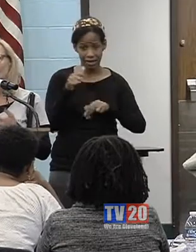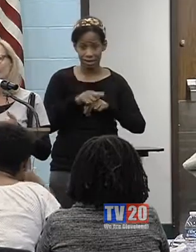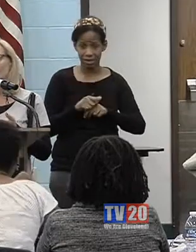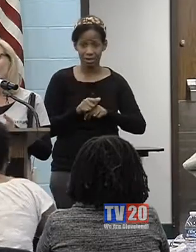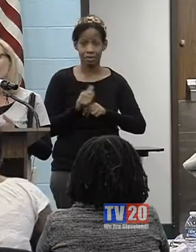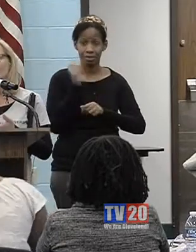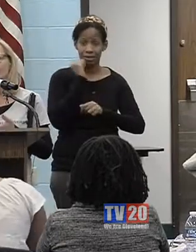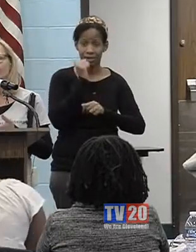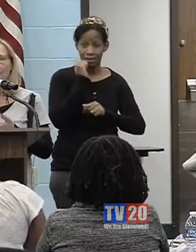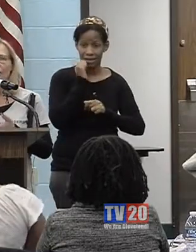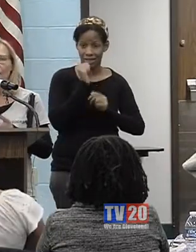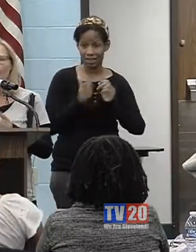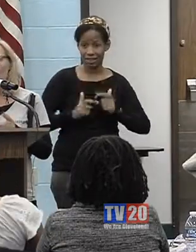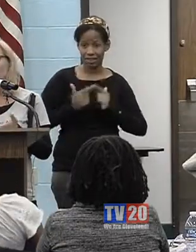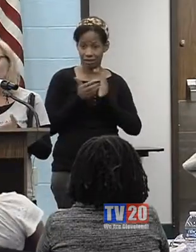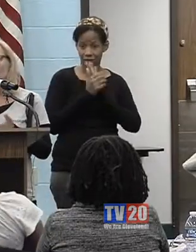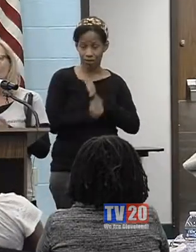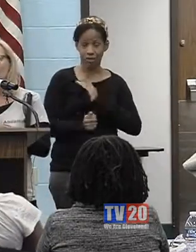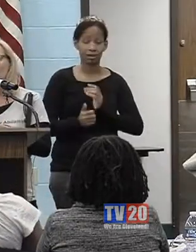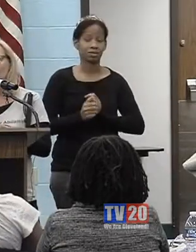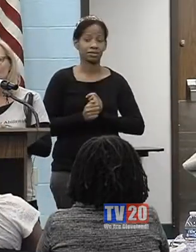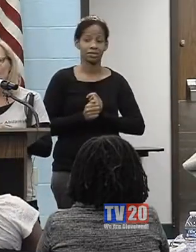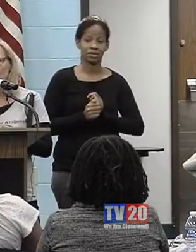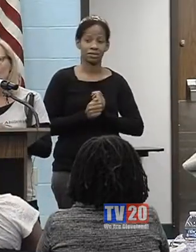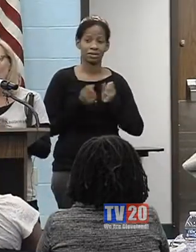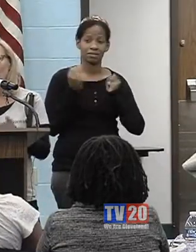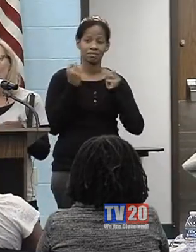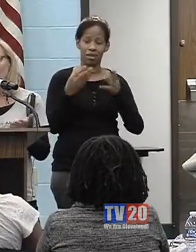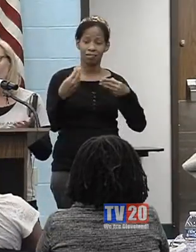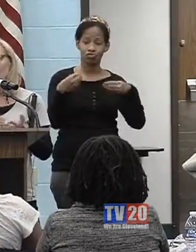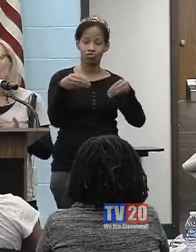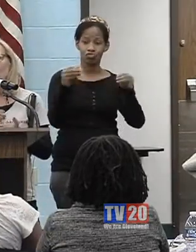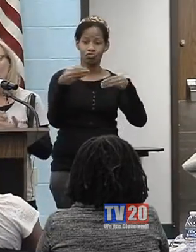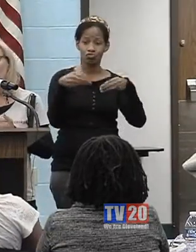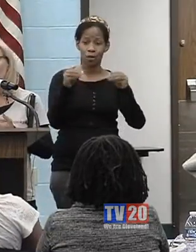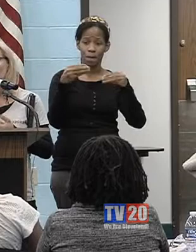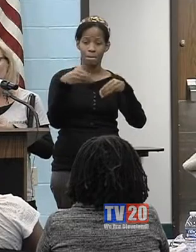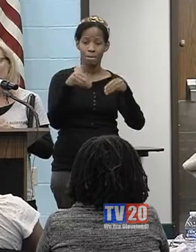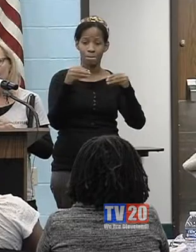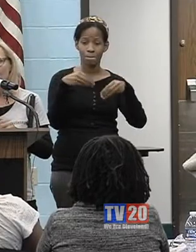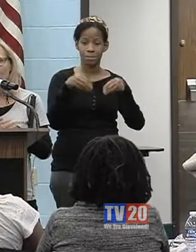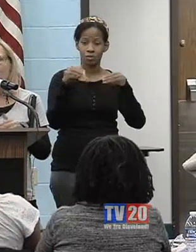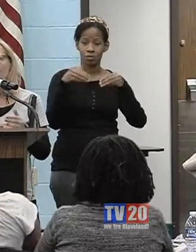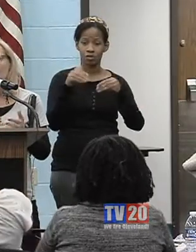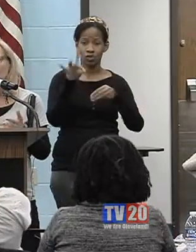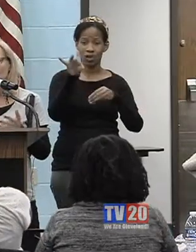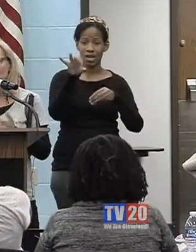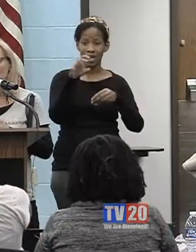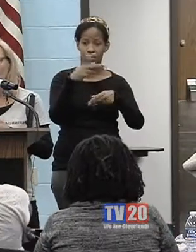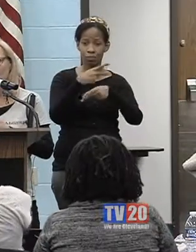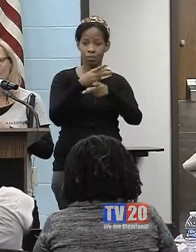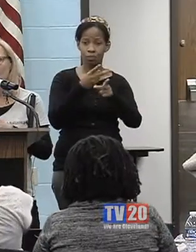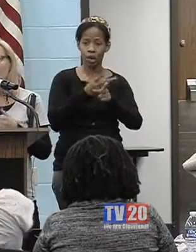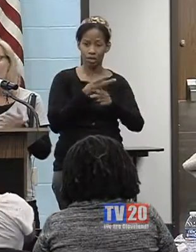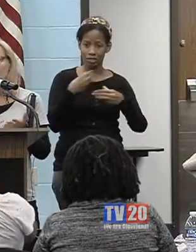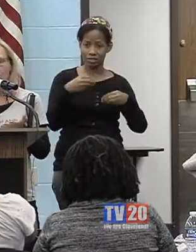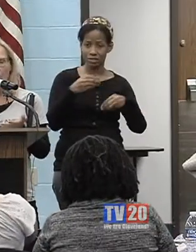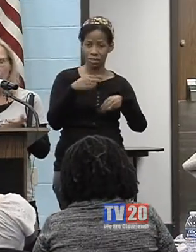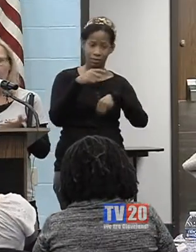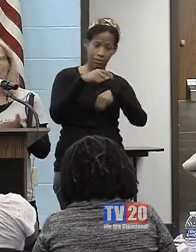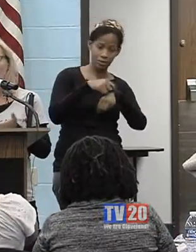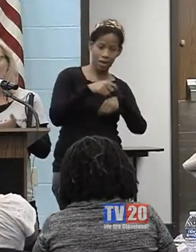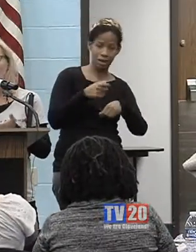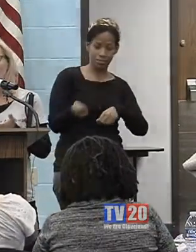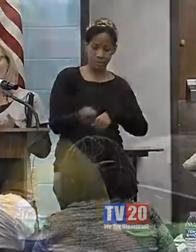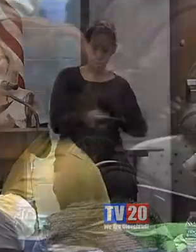daily living skills. We have a low vision clinic. We have a store that sells over 800 products for those with vision loss.